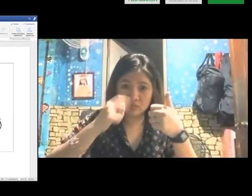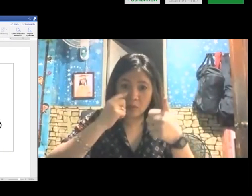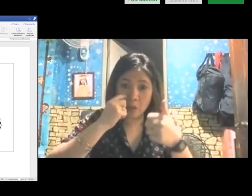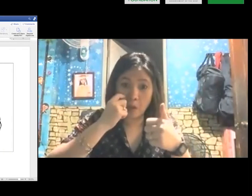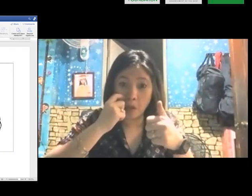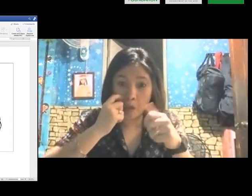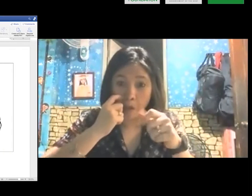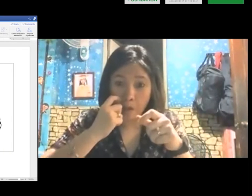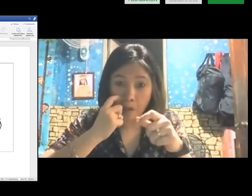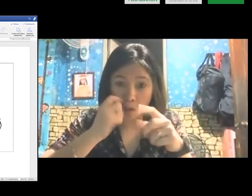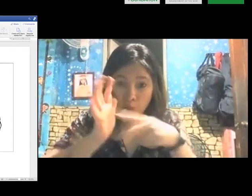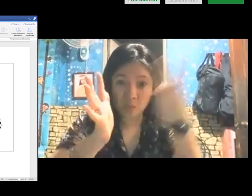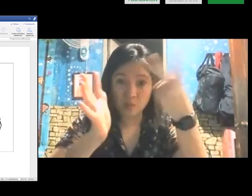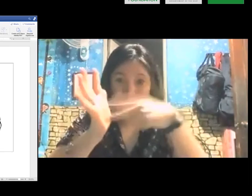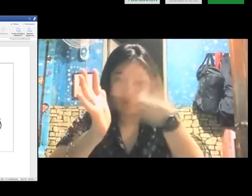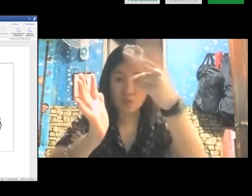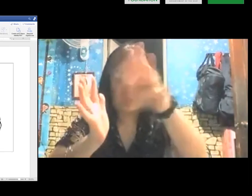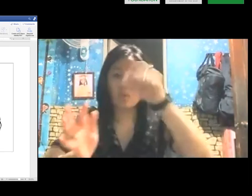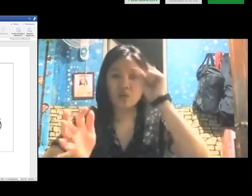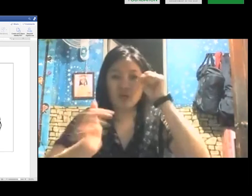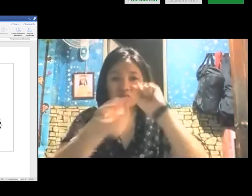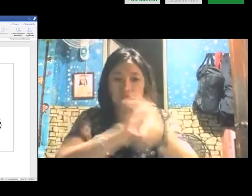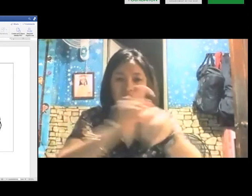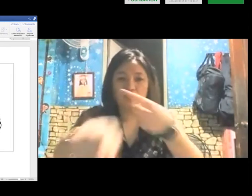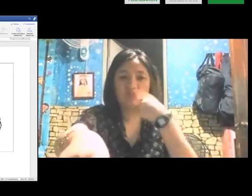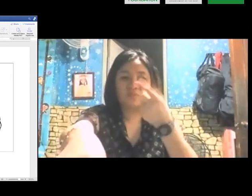Jasmine's saying as long as it's like this, it's fine.